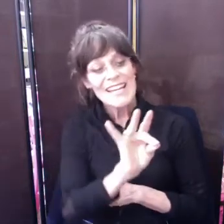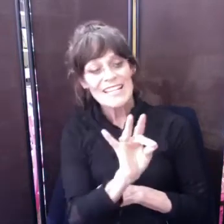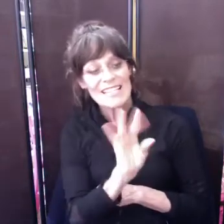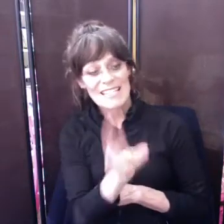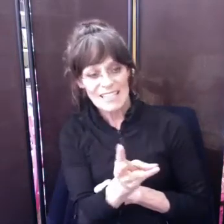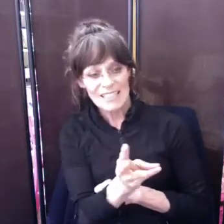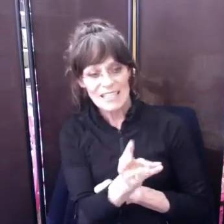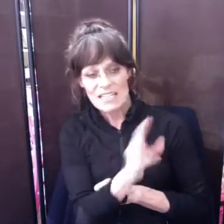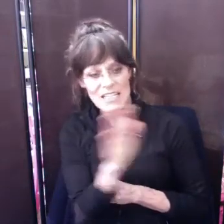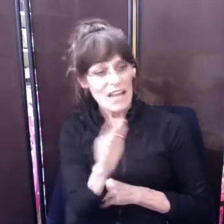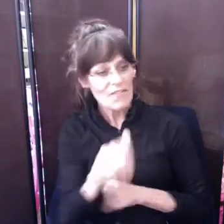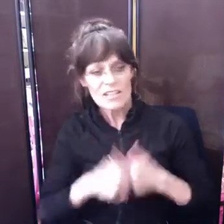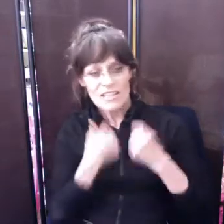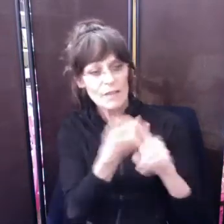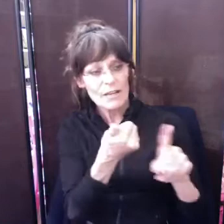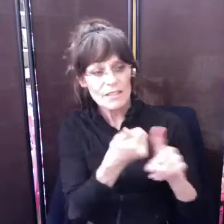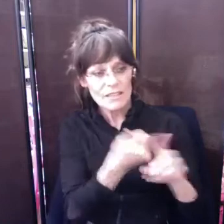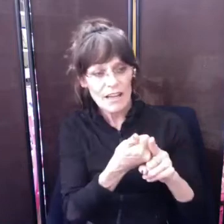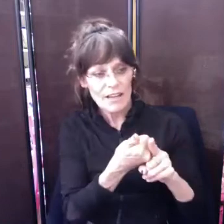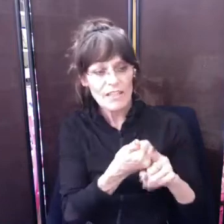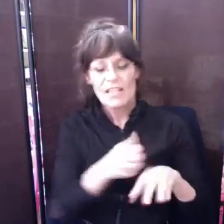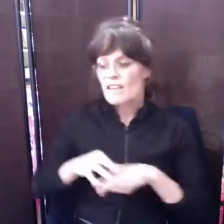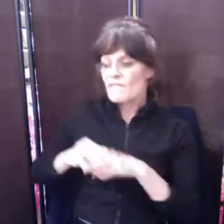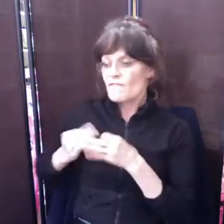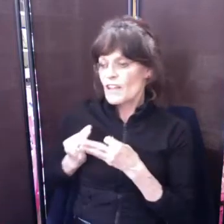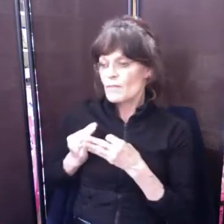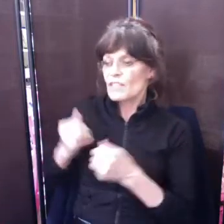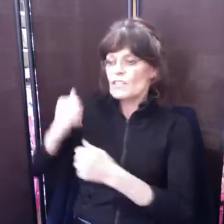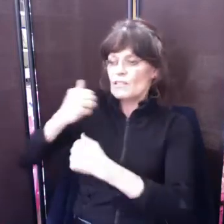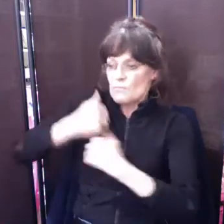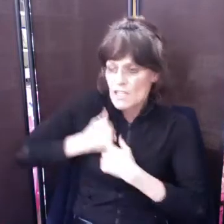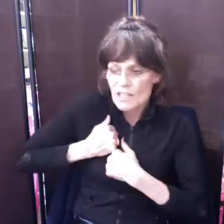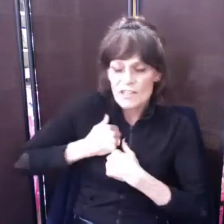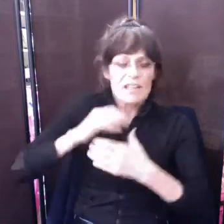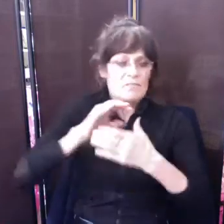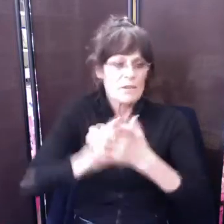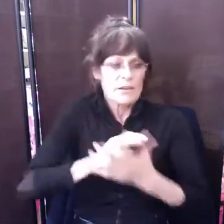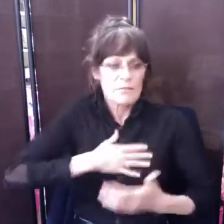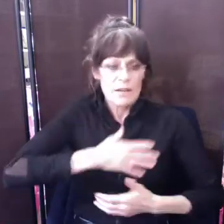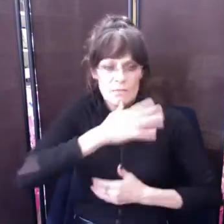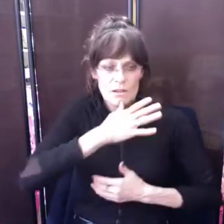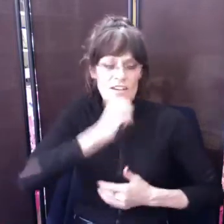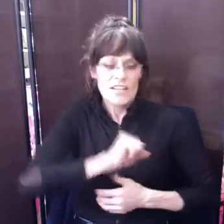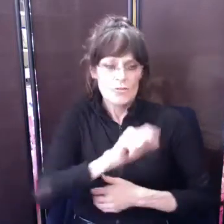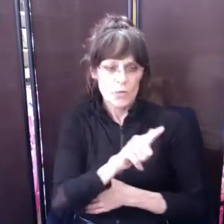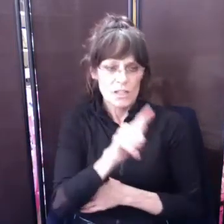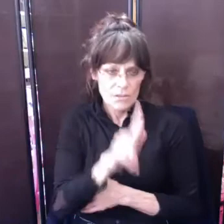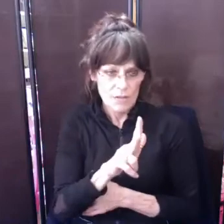never lived alone. He had gone from his family to the Marine Corps to marriage with my mother at 23. And we didn't know what to do. It was